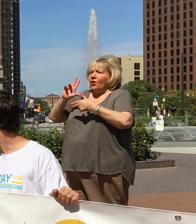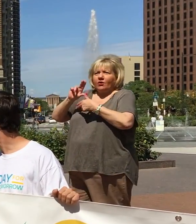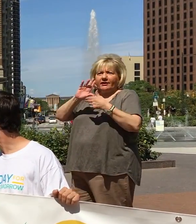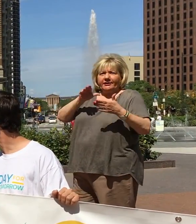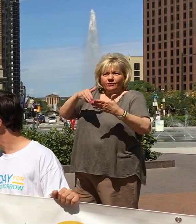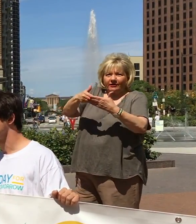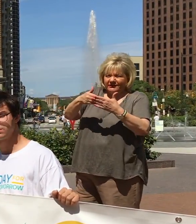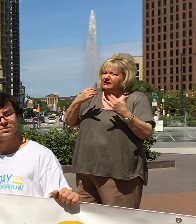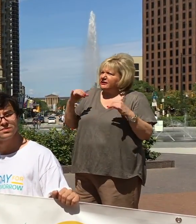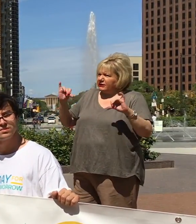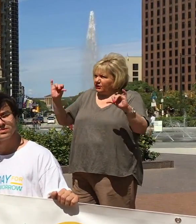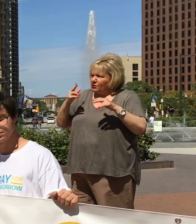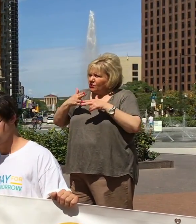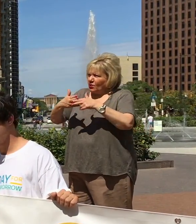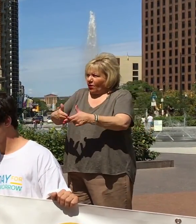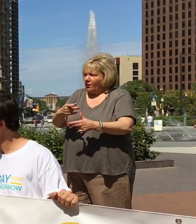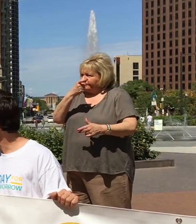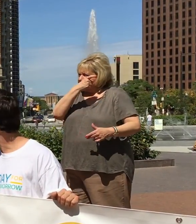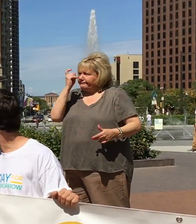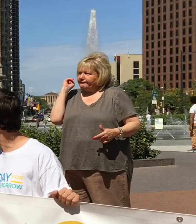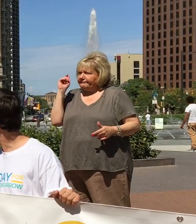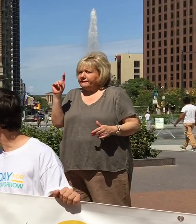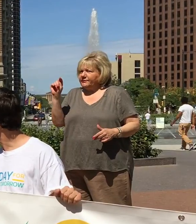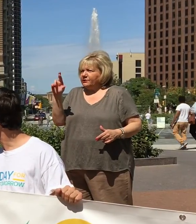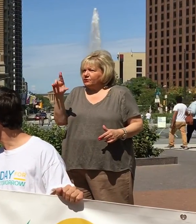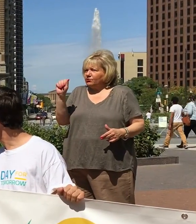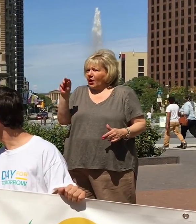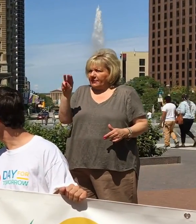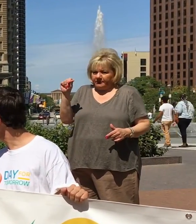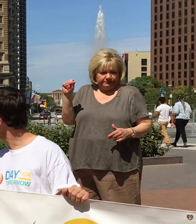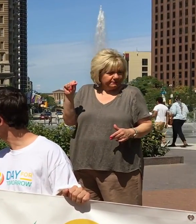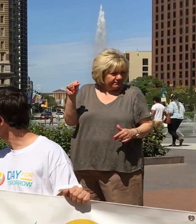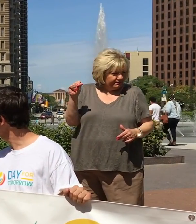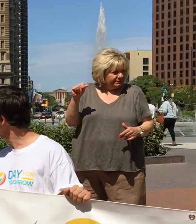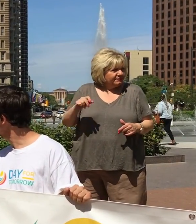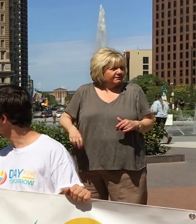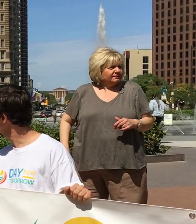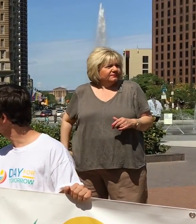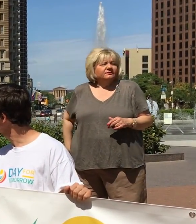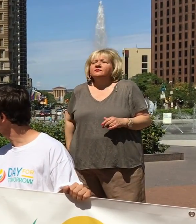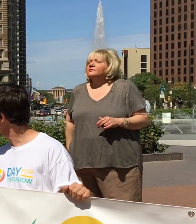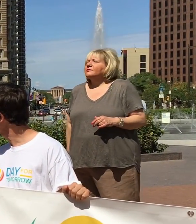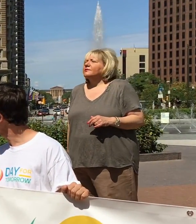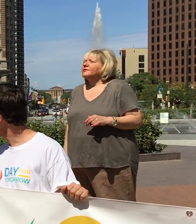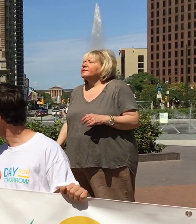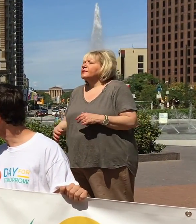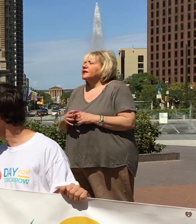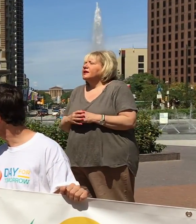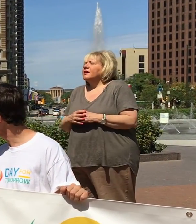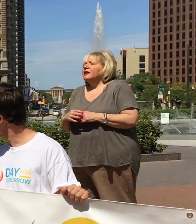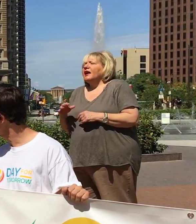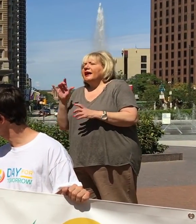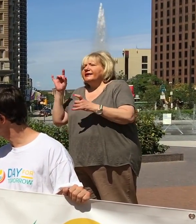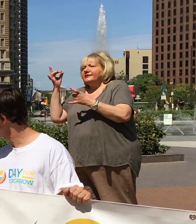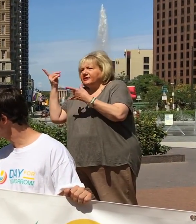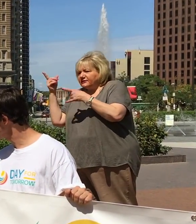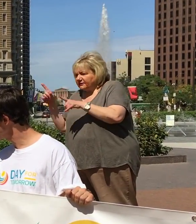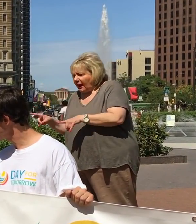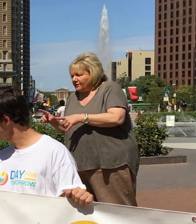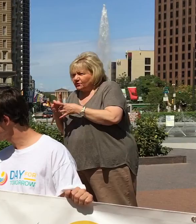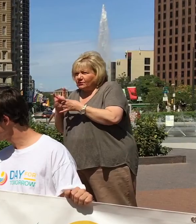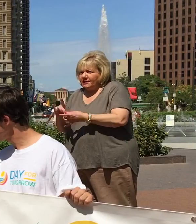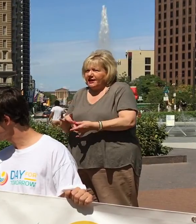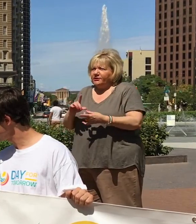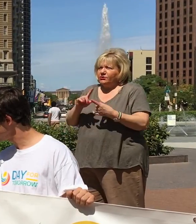So one of the things is that we talk about disasters and disability. The other thing we have to speak